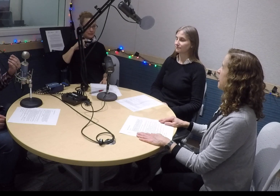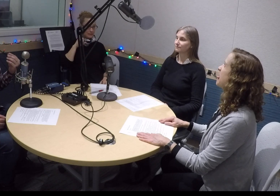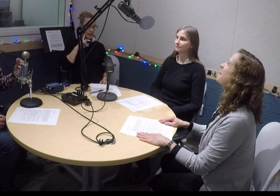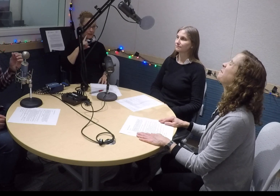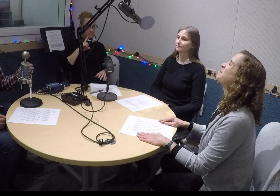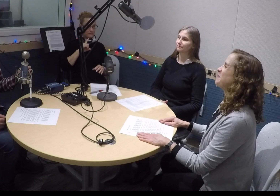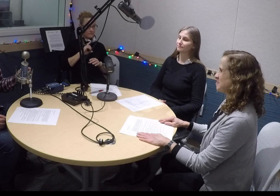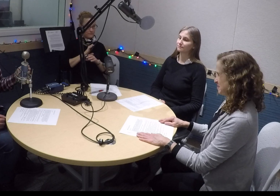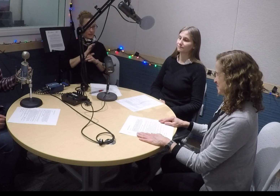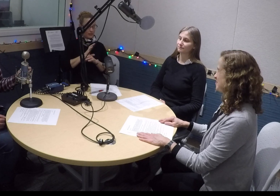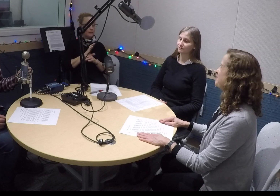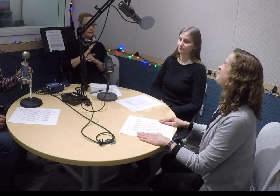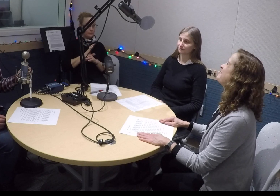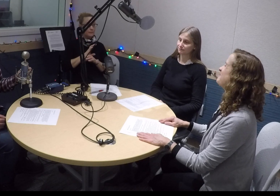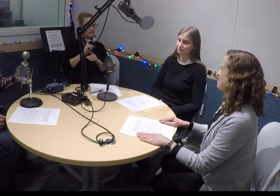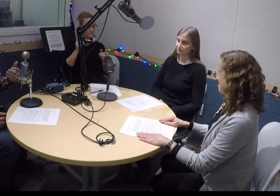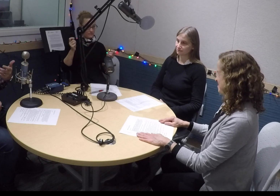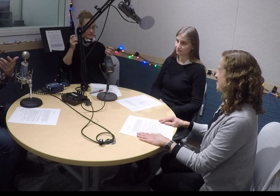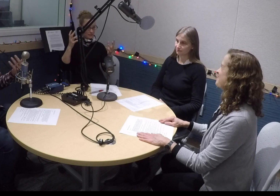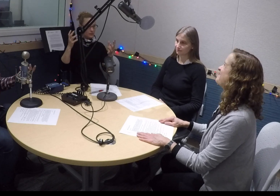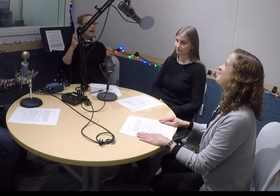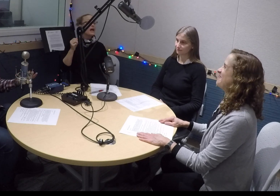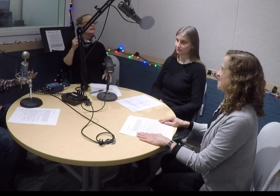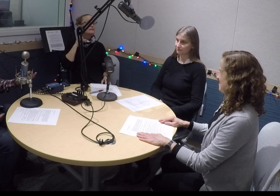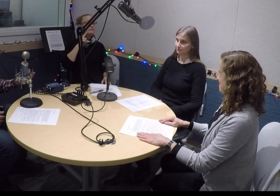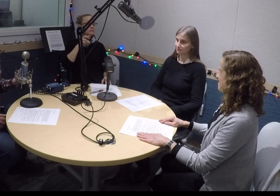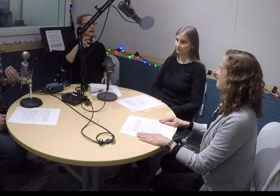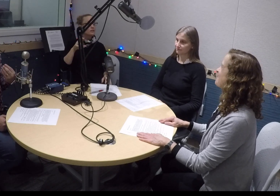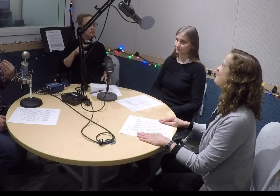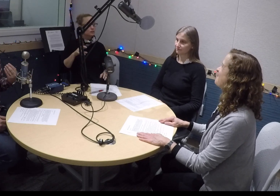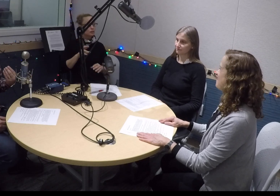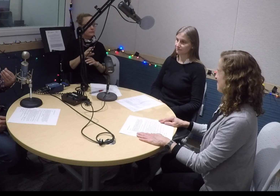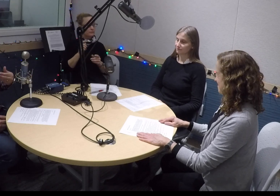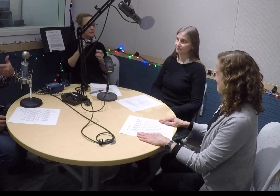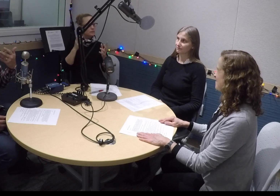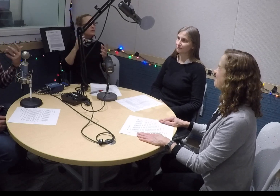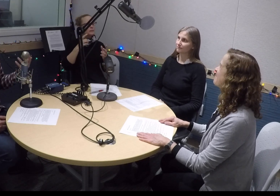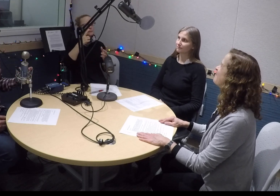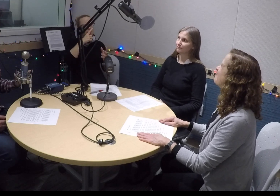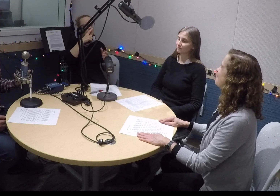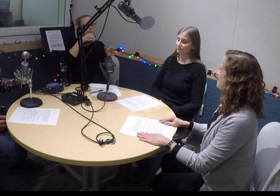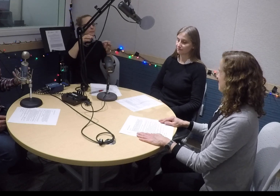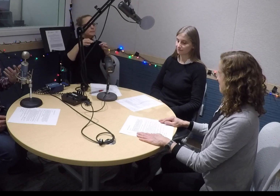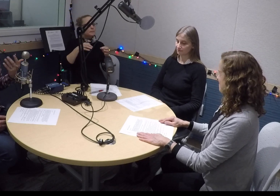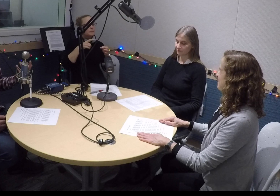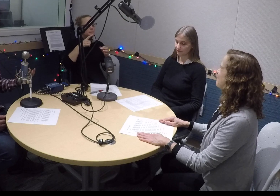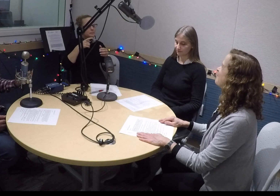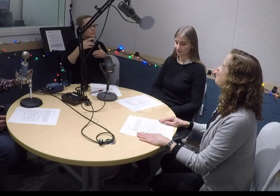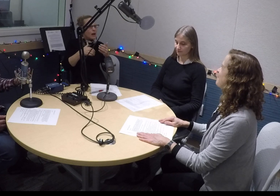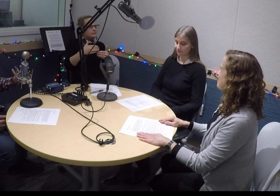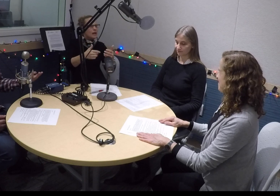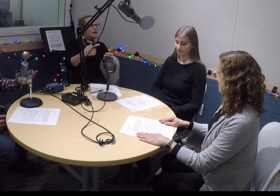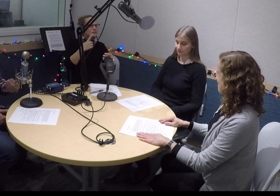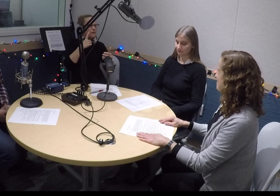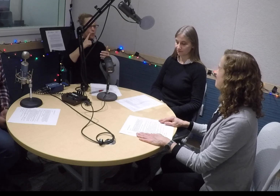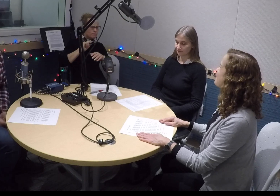Deaf Rochester Film Festival. Can you tell us a little bit about the process for curating and putting together an event like that?